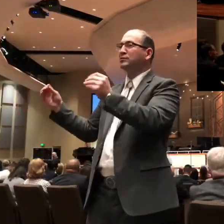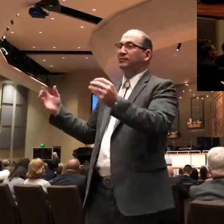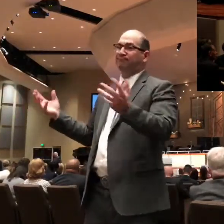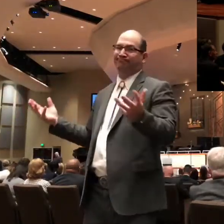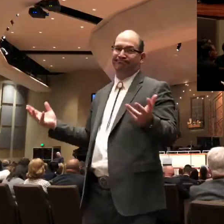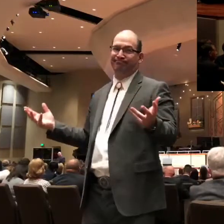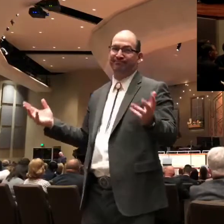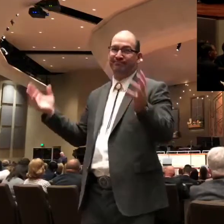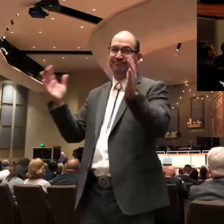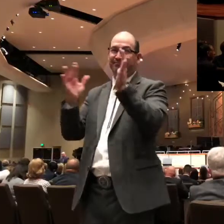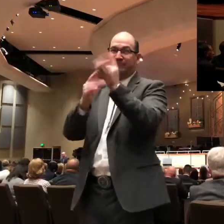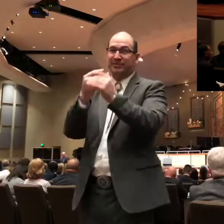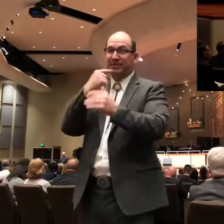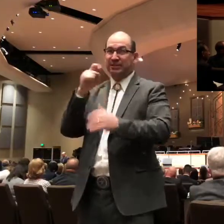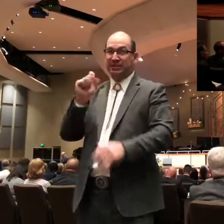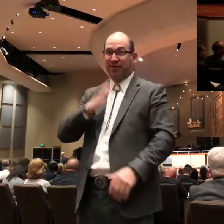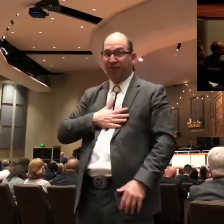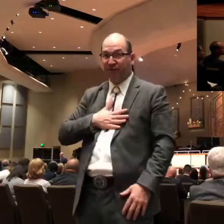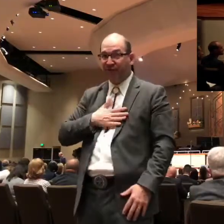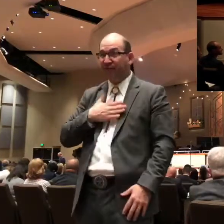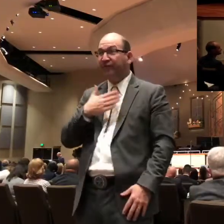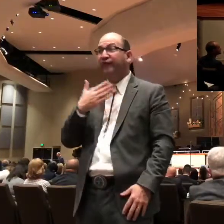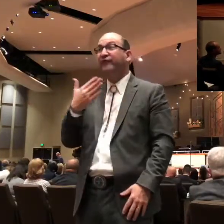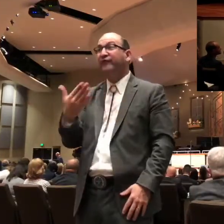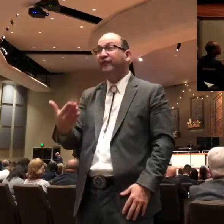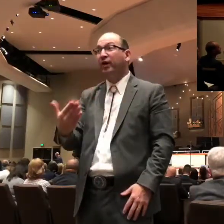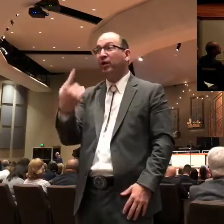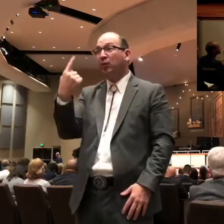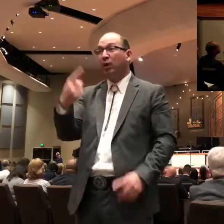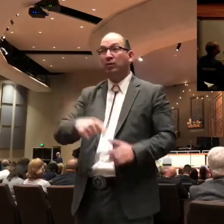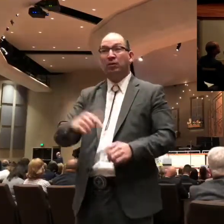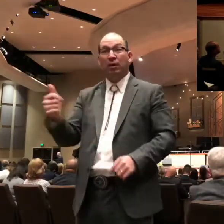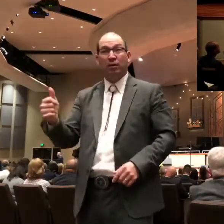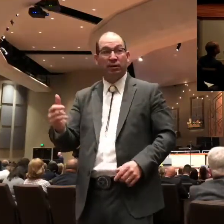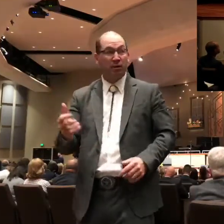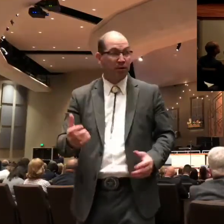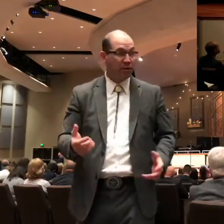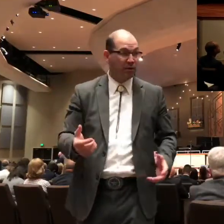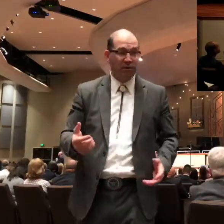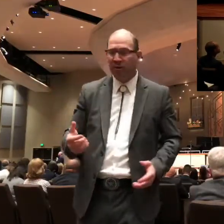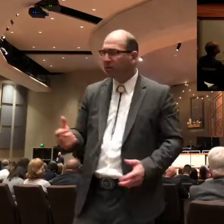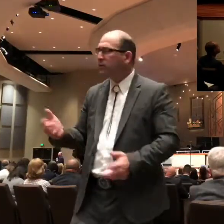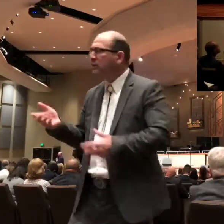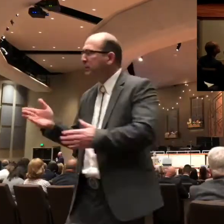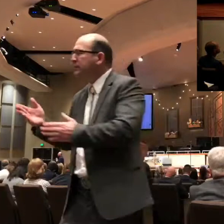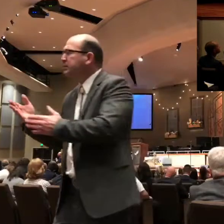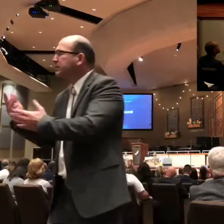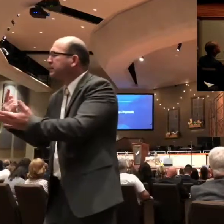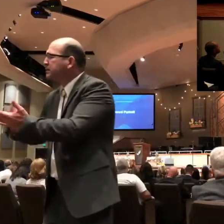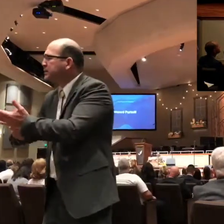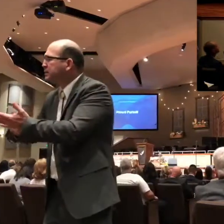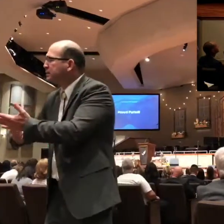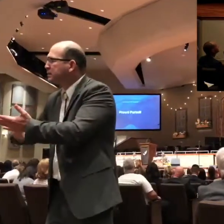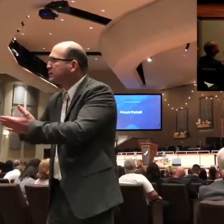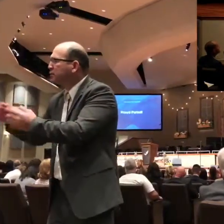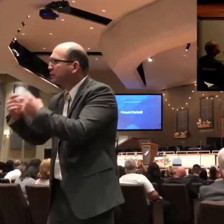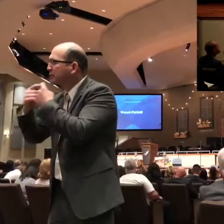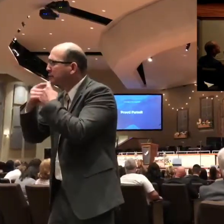The Bible says to confess our faults one to another. Is there anything you'd like to share with me? I'll keep it just between us so I can pray for you.